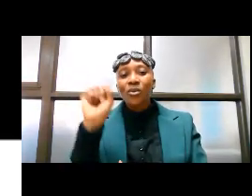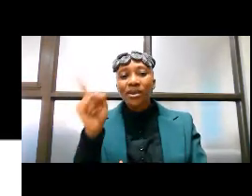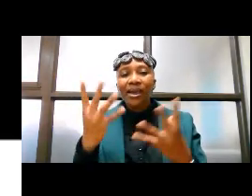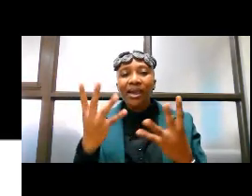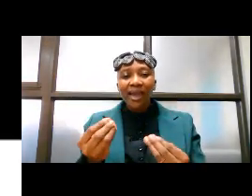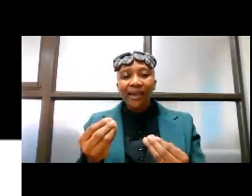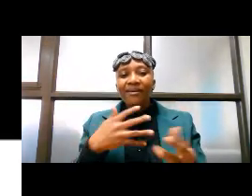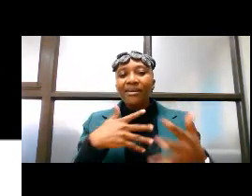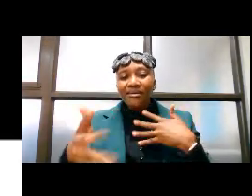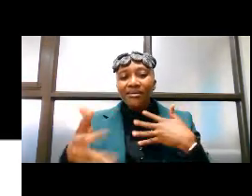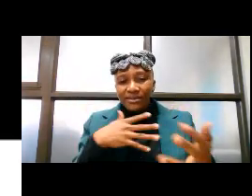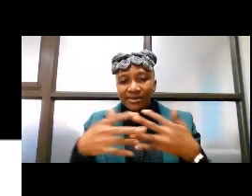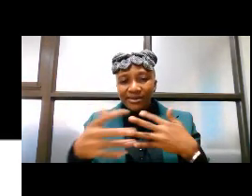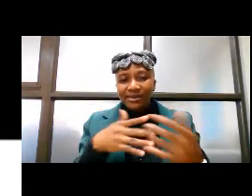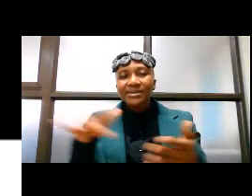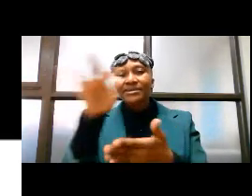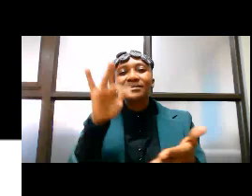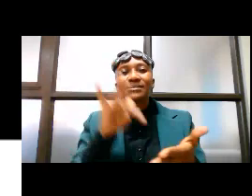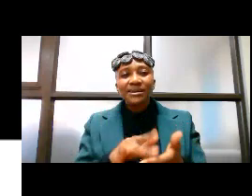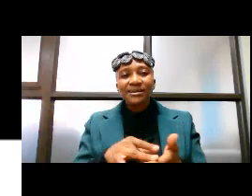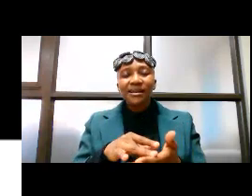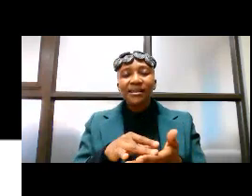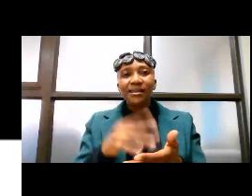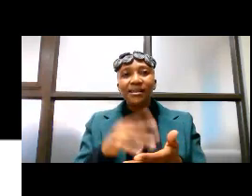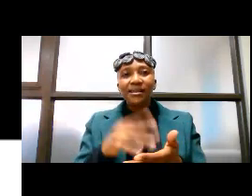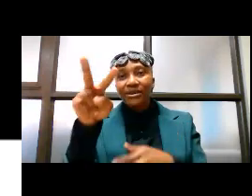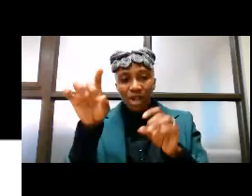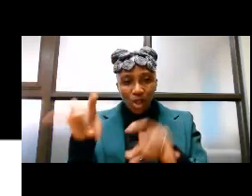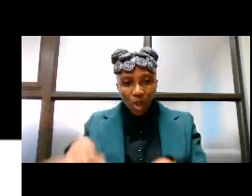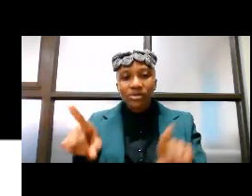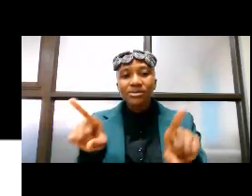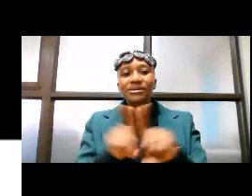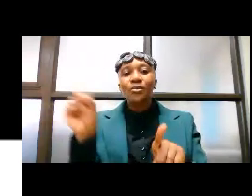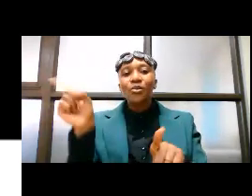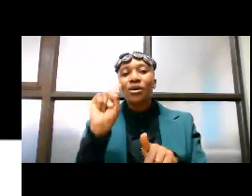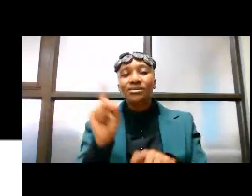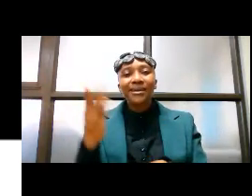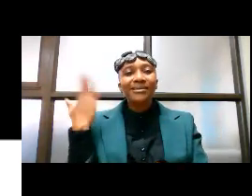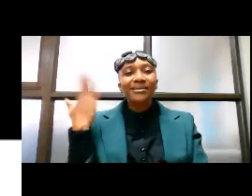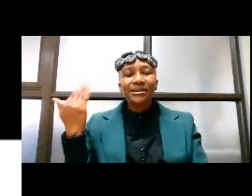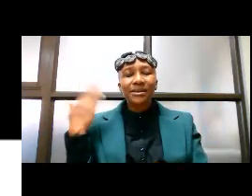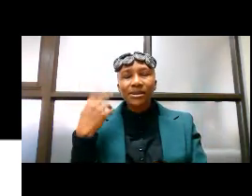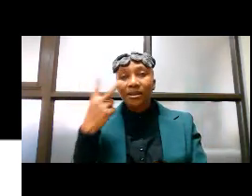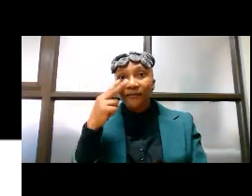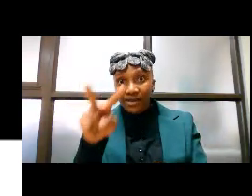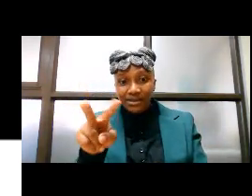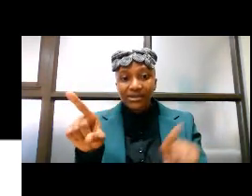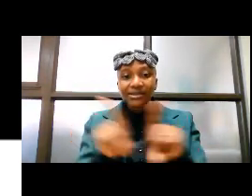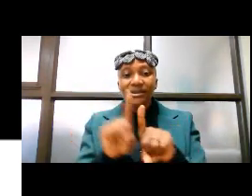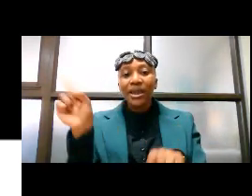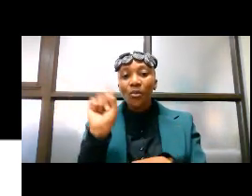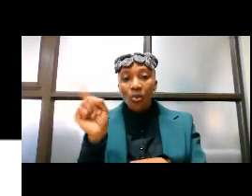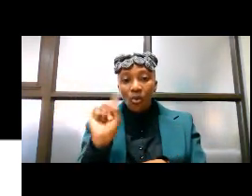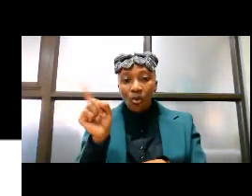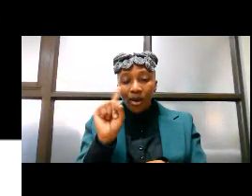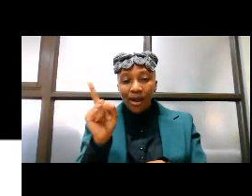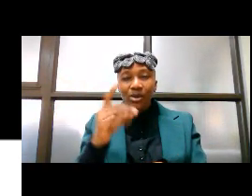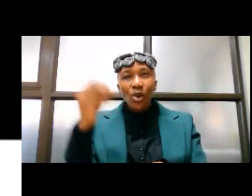photoacuity, central vision loss, peripheral vision loss, interrupted vision, low contrast problems,